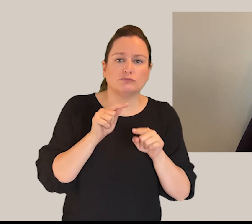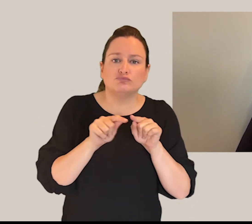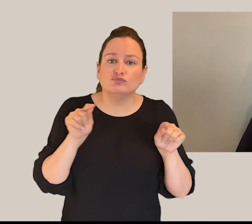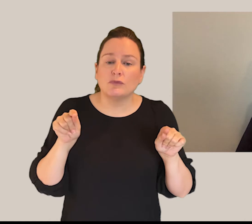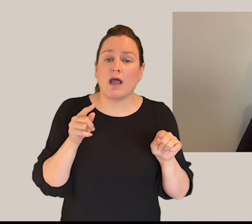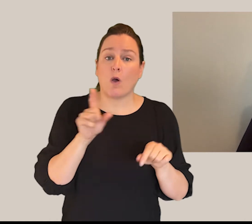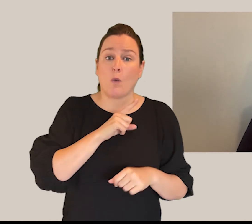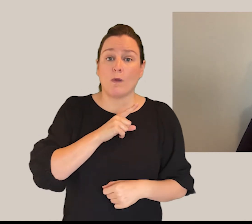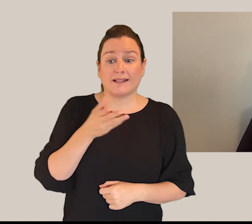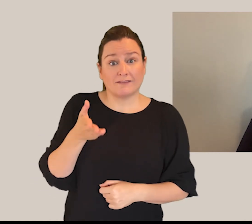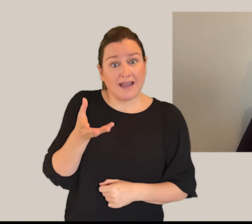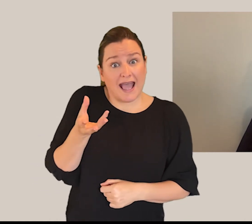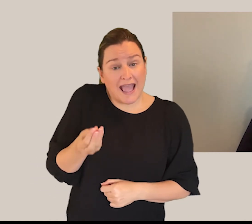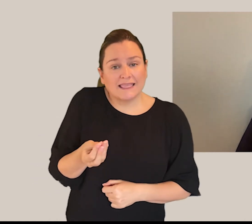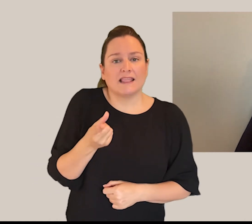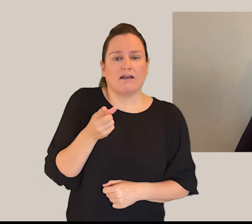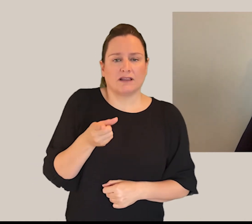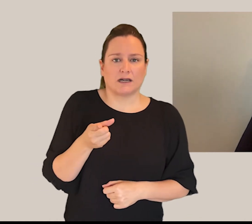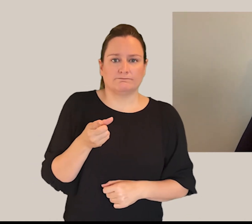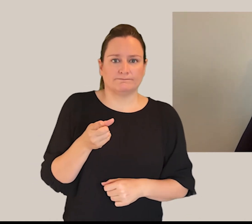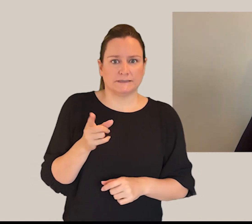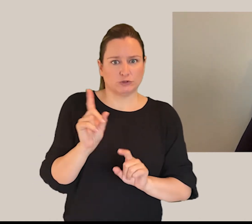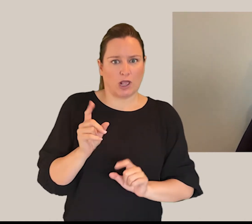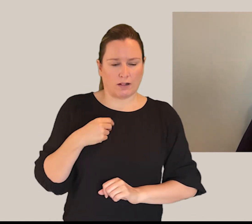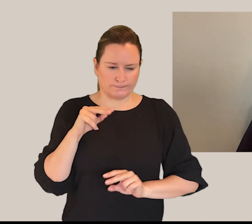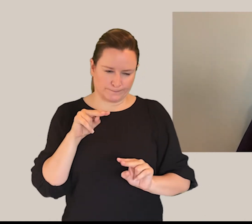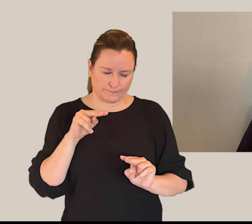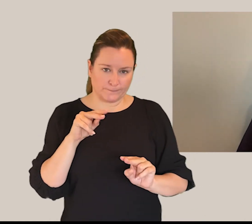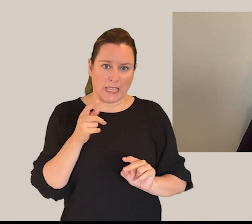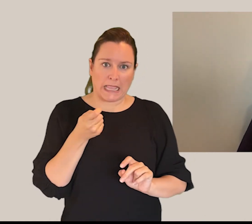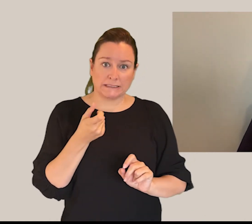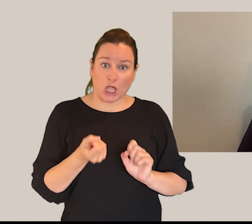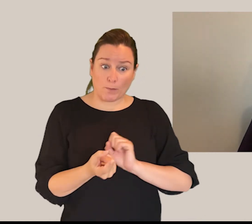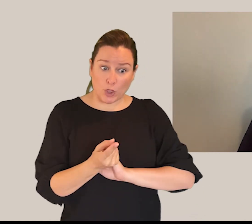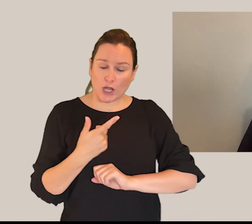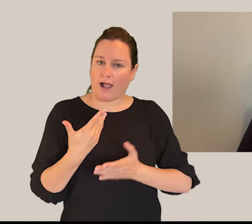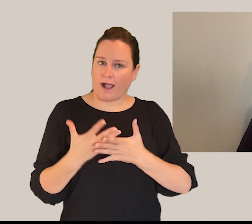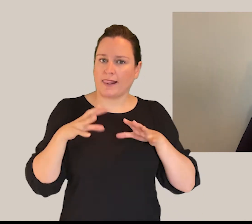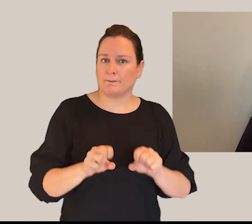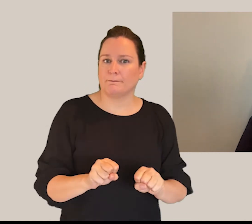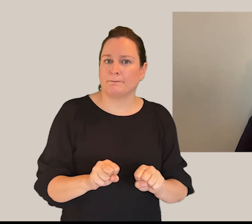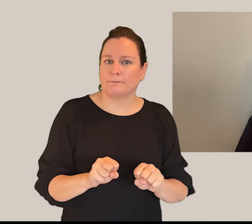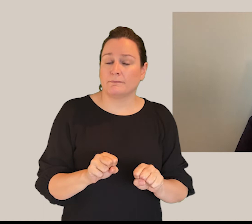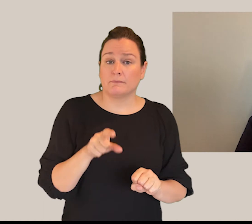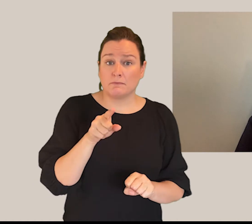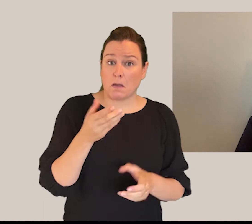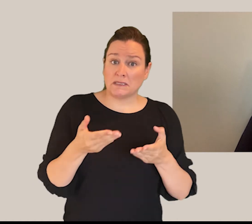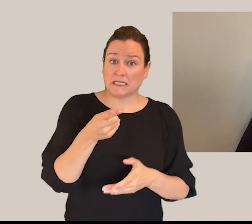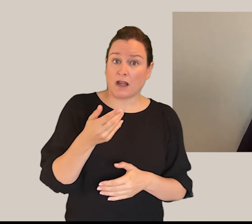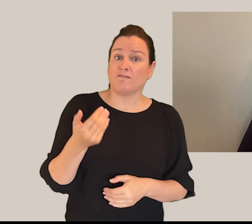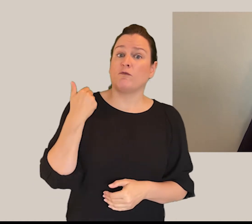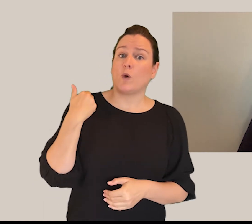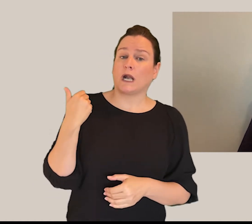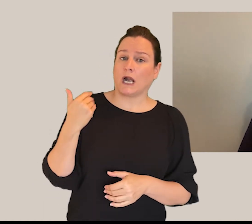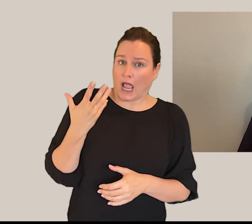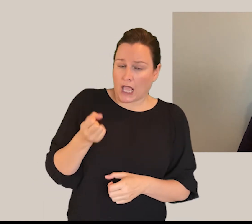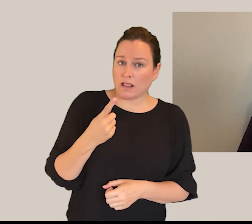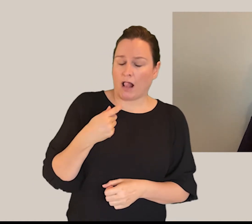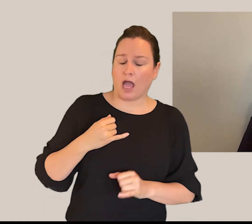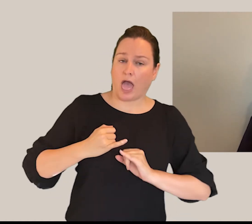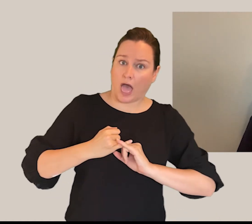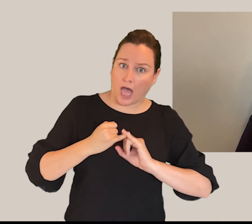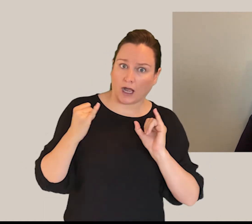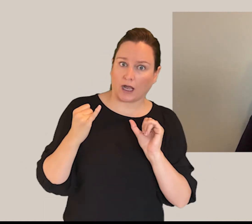any emergencies should they arise. If you do have any history of anaphylaxis, which is a severe form of an